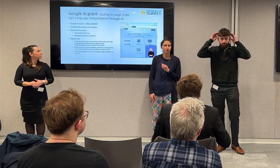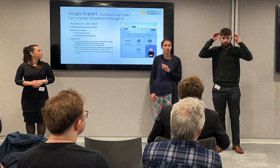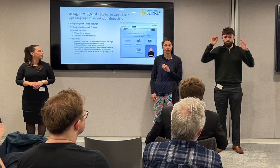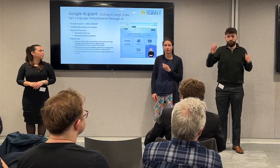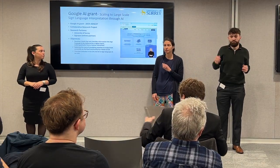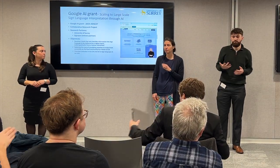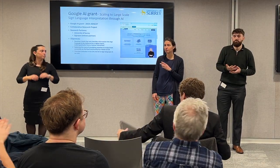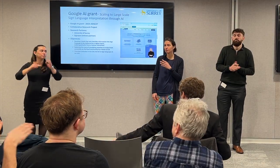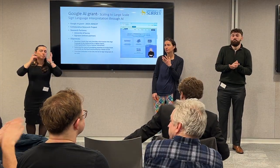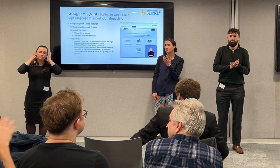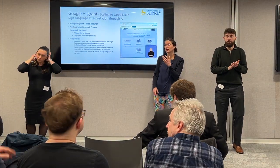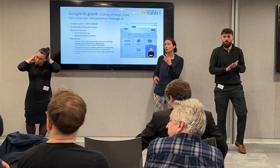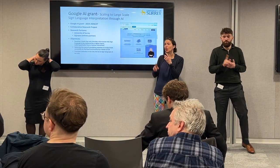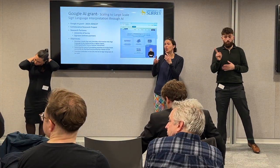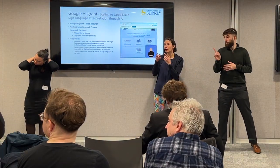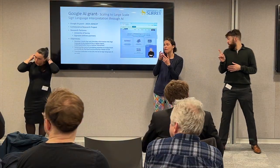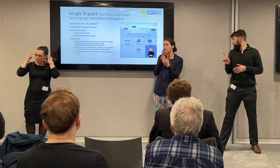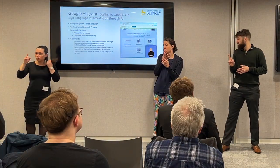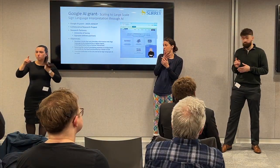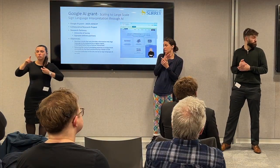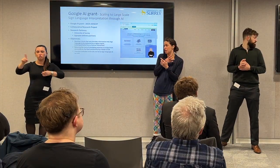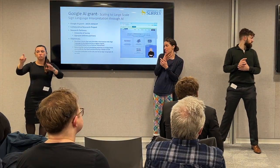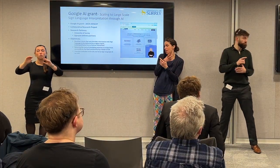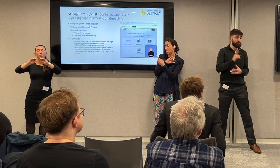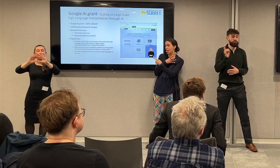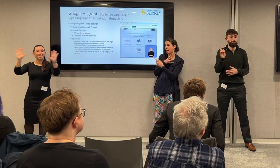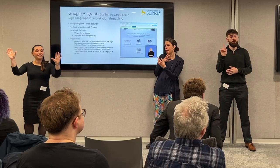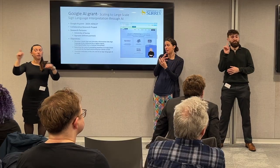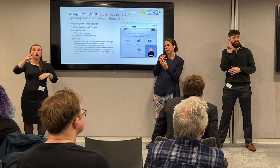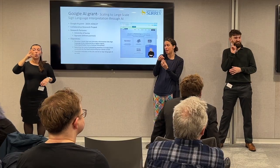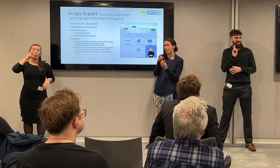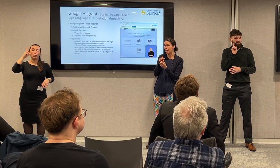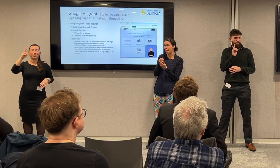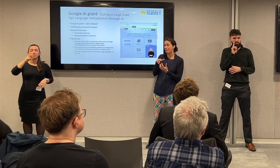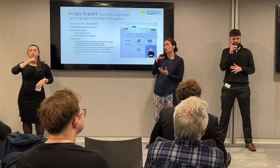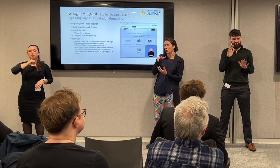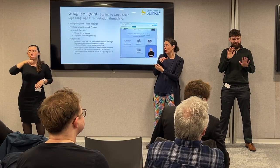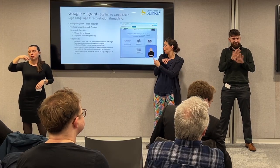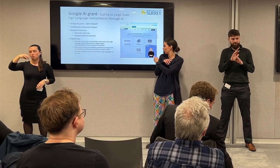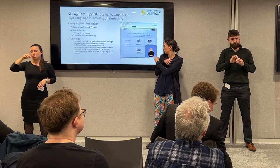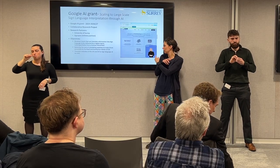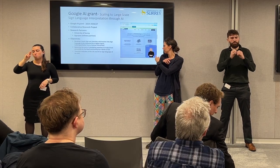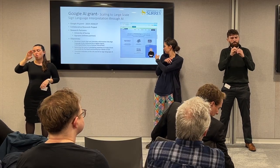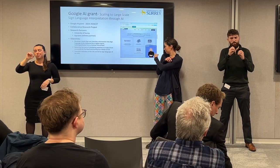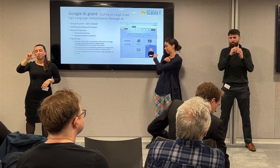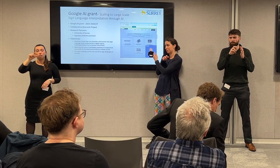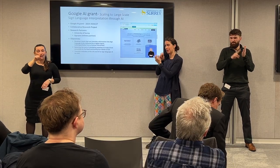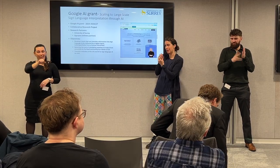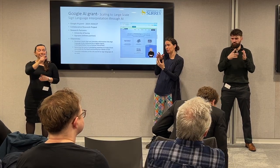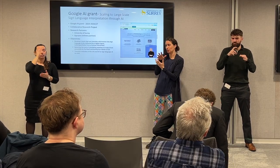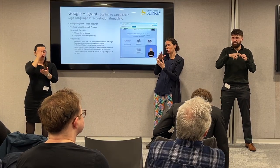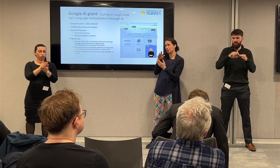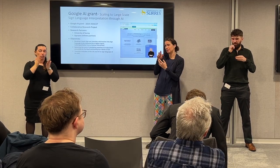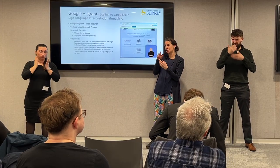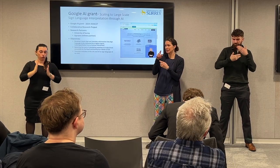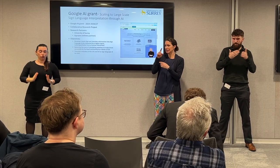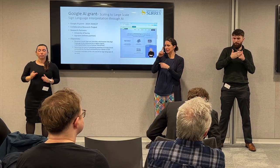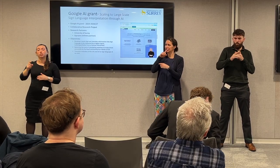So like I say, when you see the female, that's synthetically generated, and Ben will talk more about that technology later.